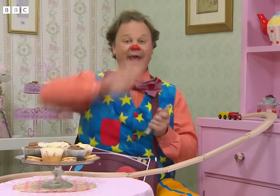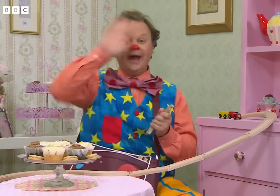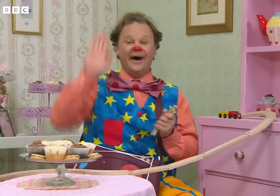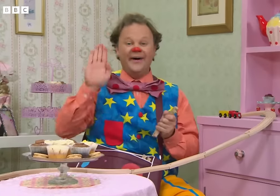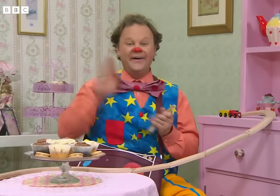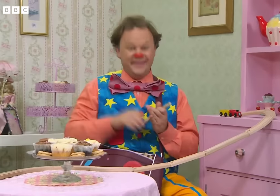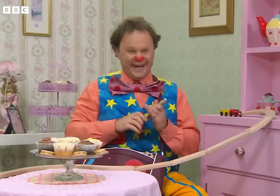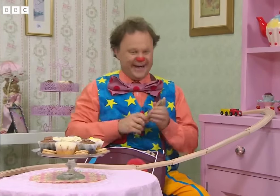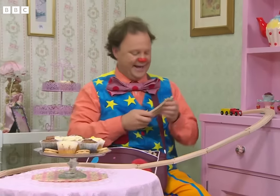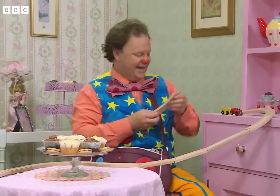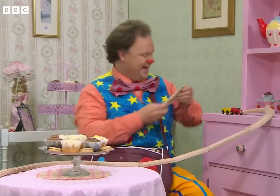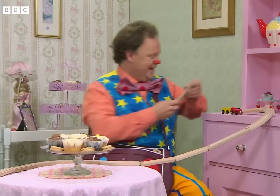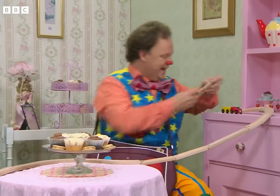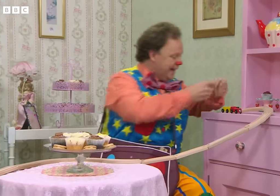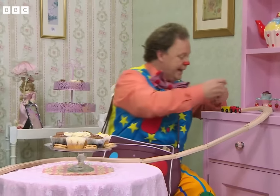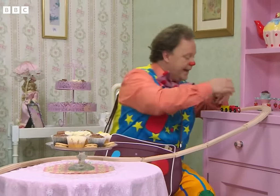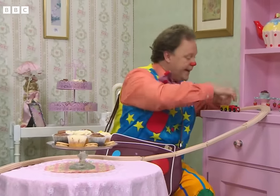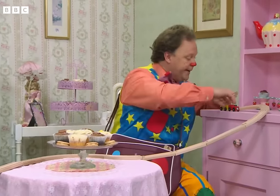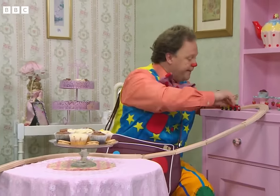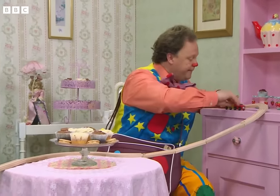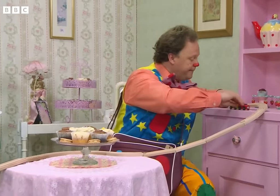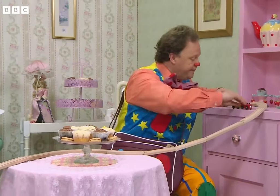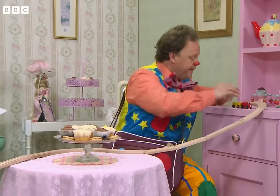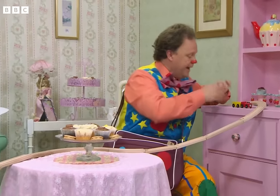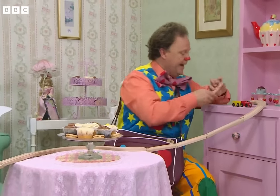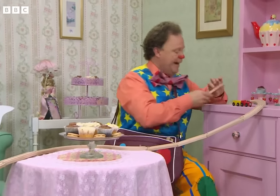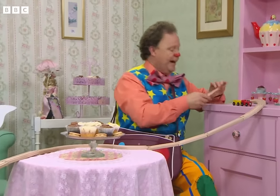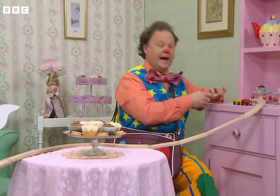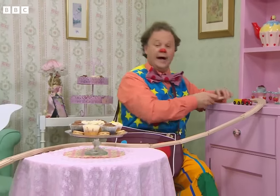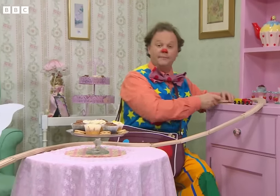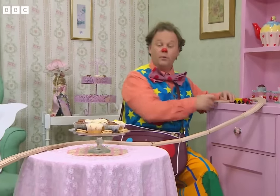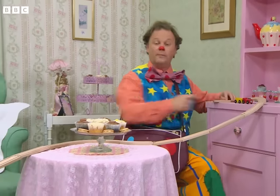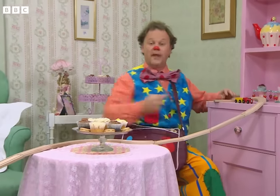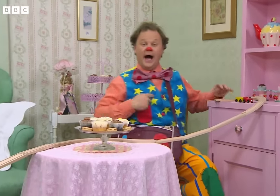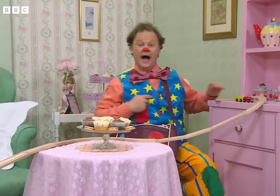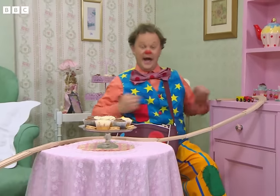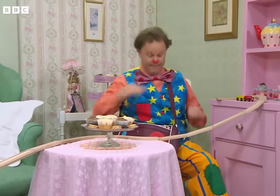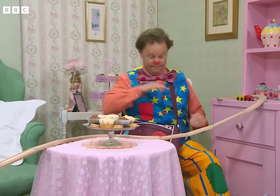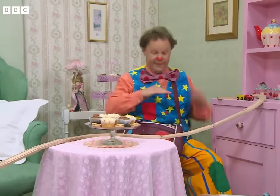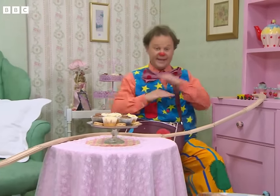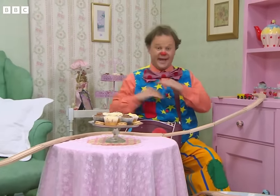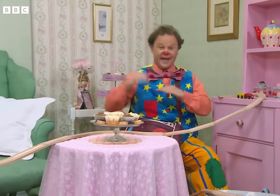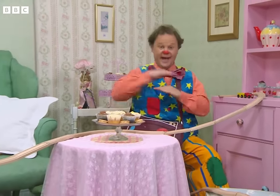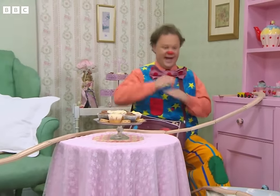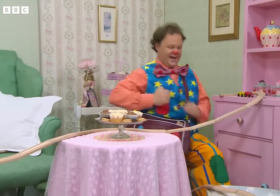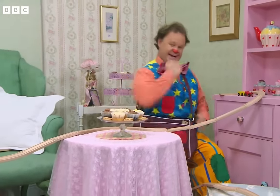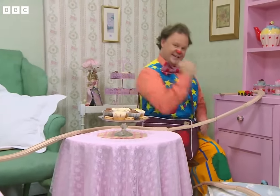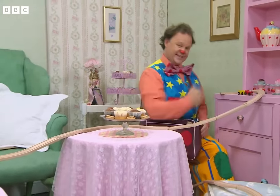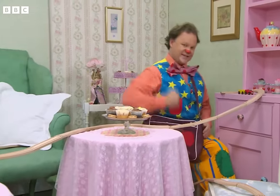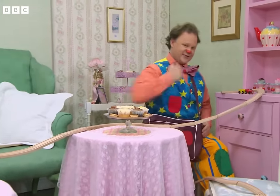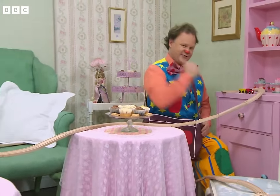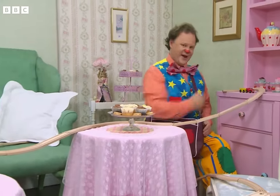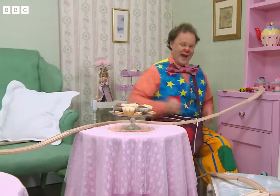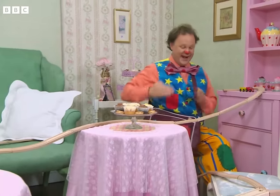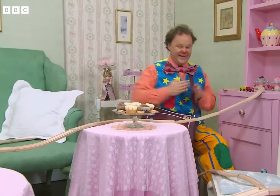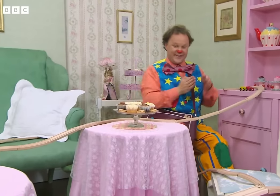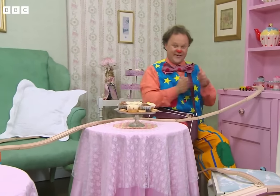Hello! What are you doing? Aha! Well, I'm building a train